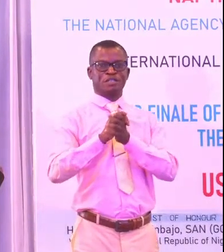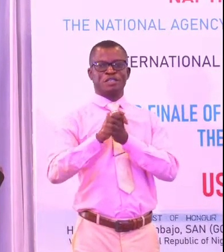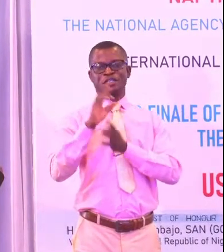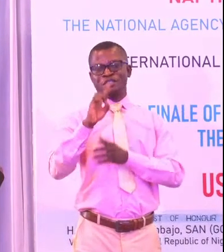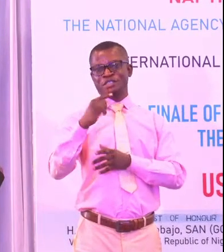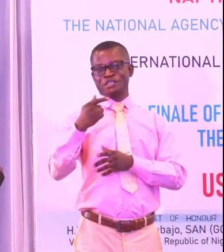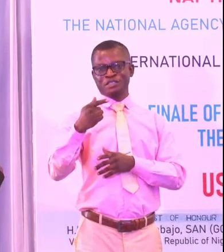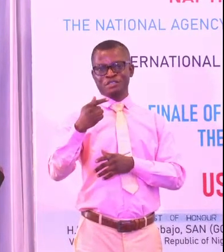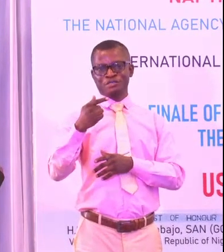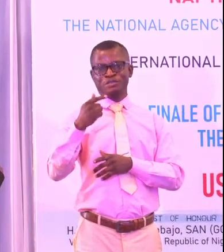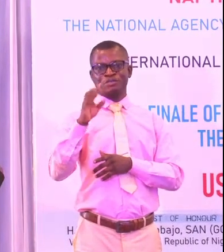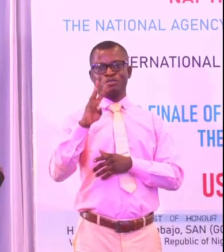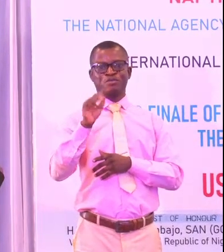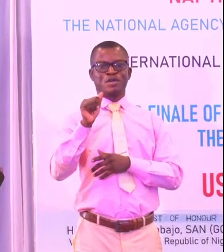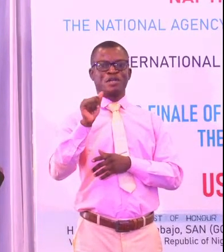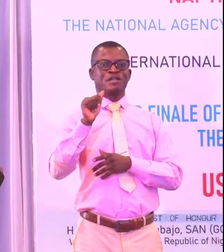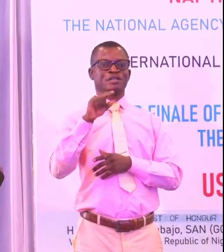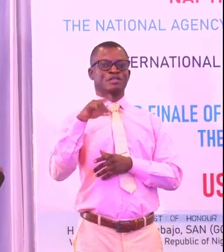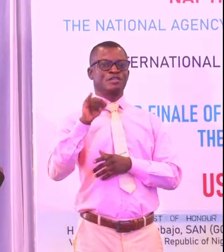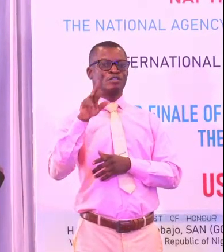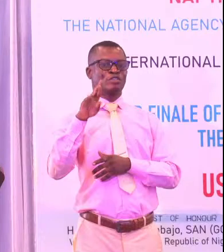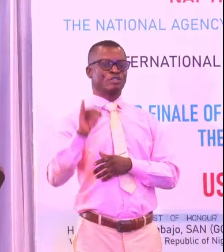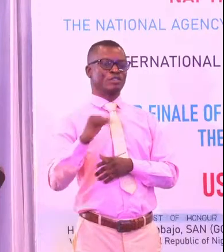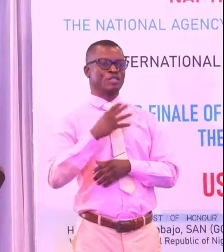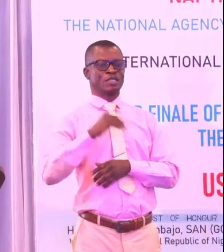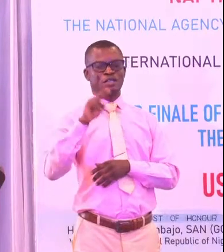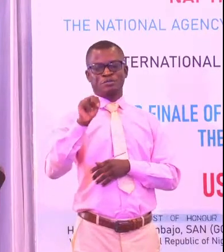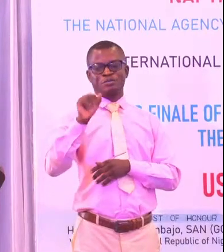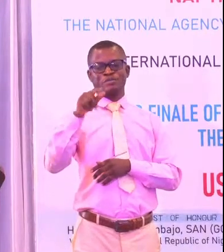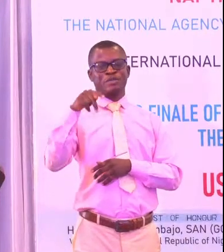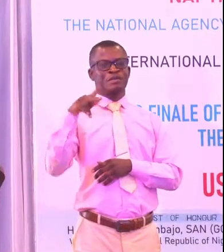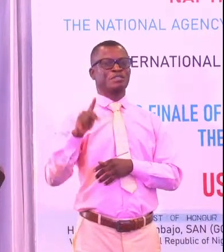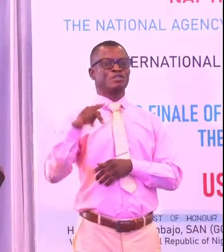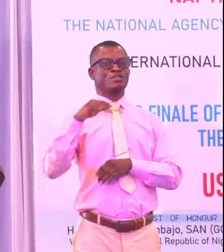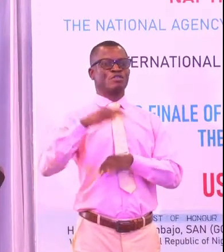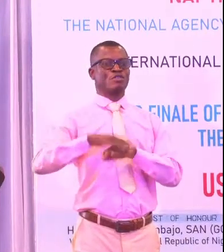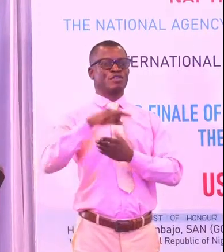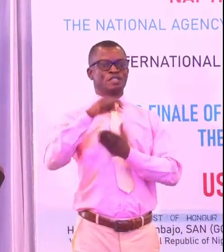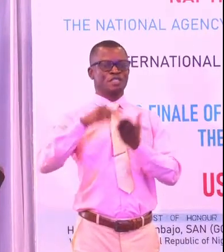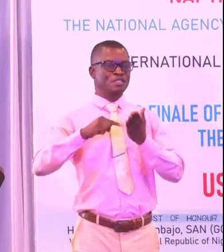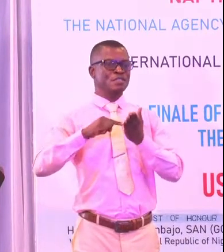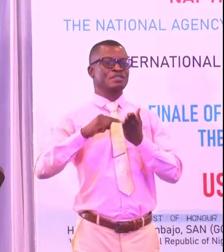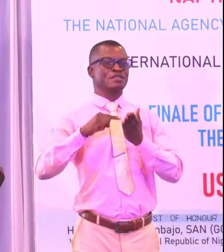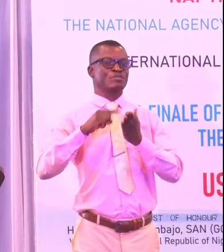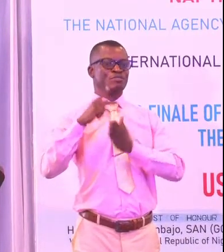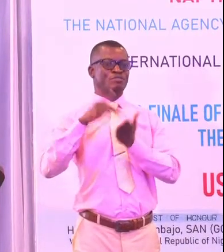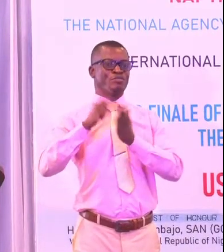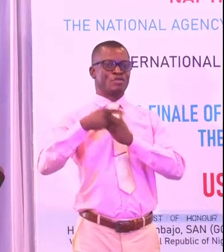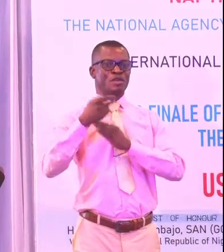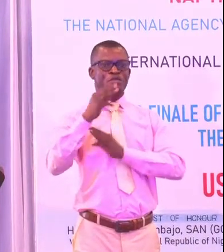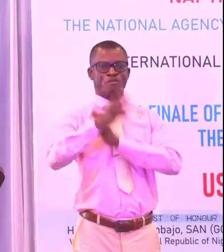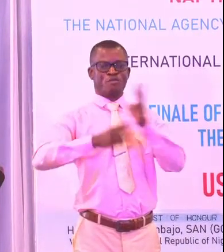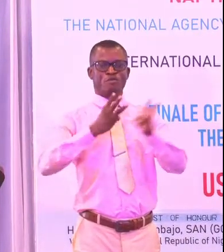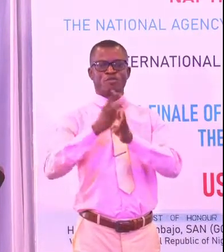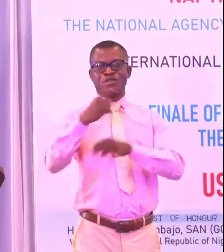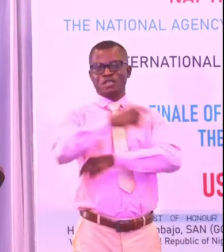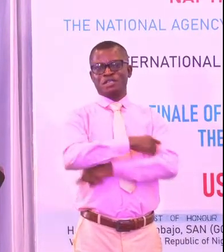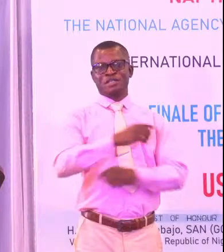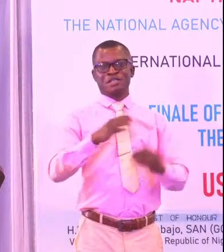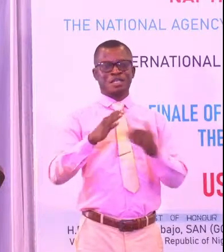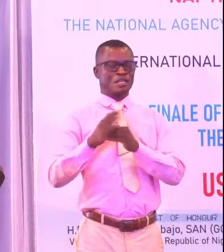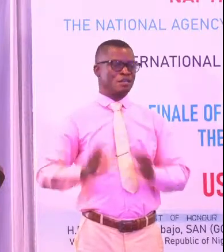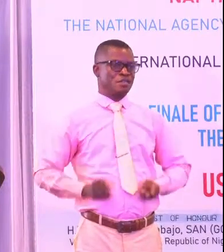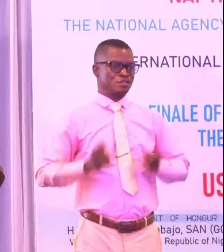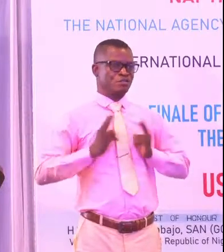and NAPTIP on this event of the World Day Against Human Trafficking. I am indeed delighted to witness